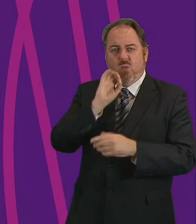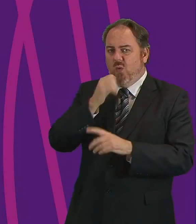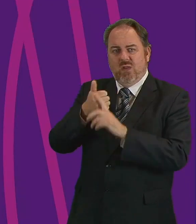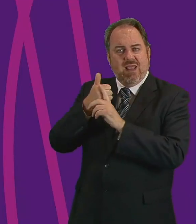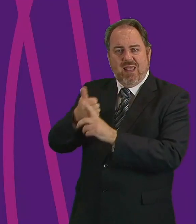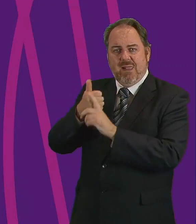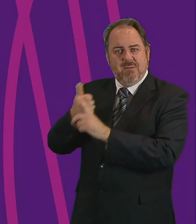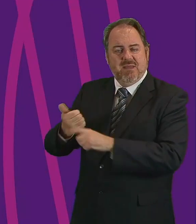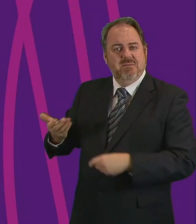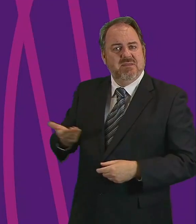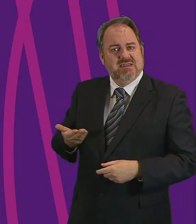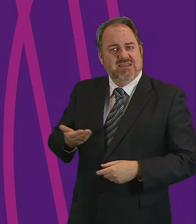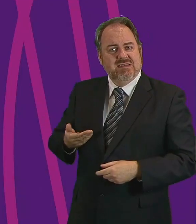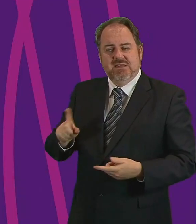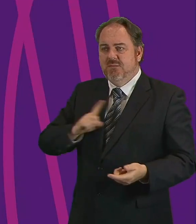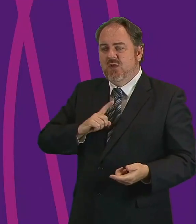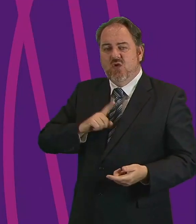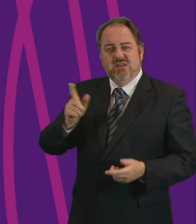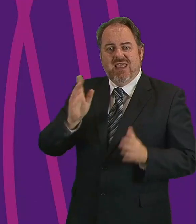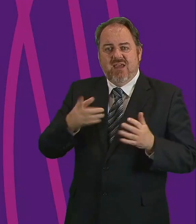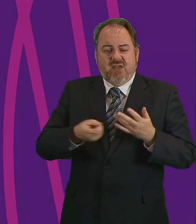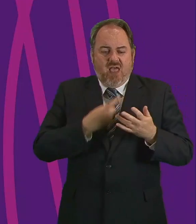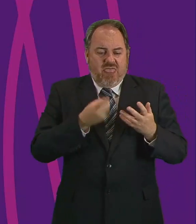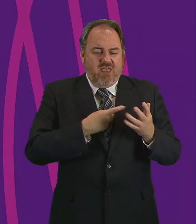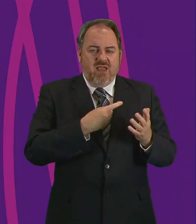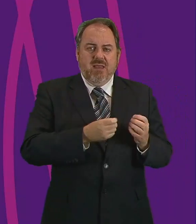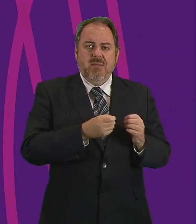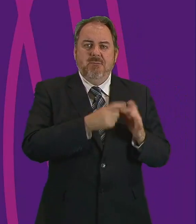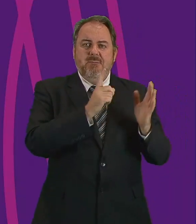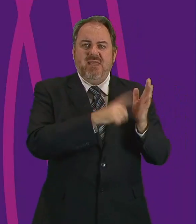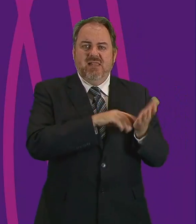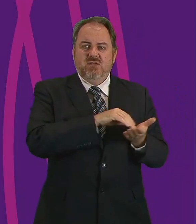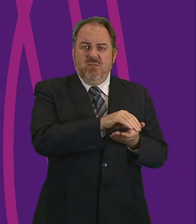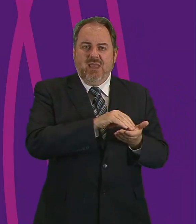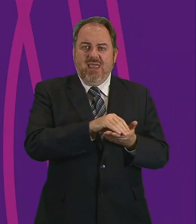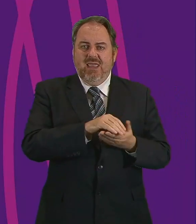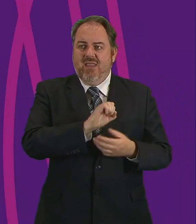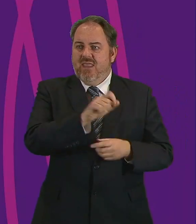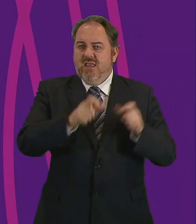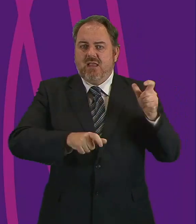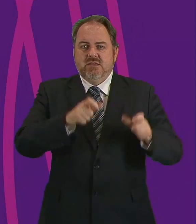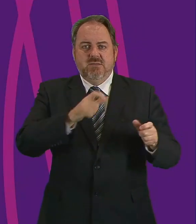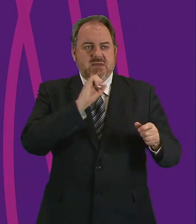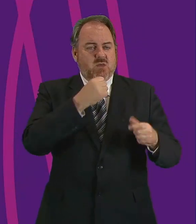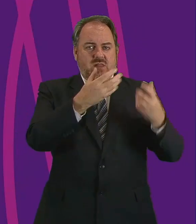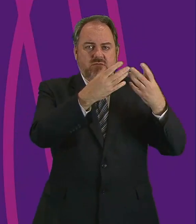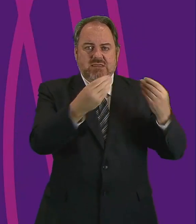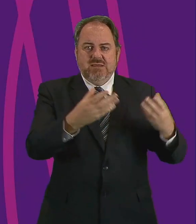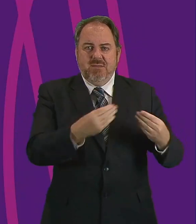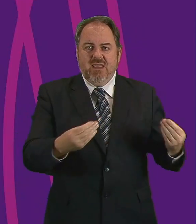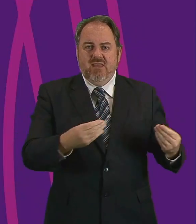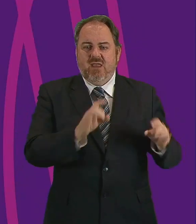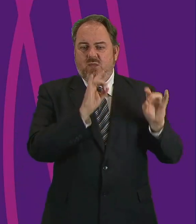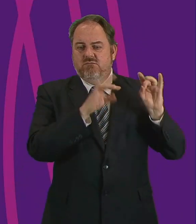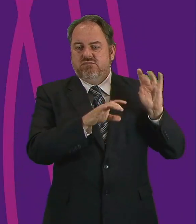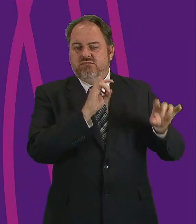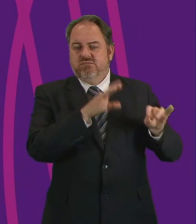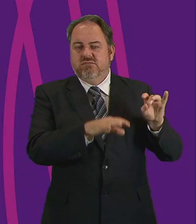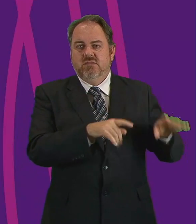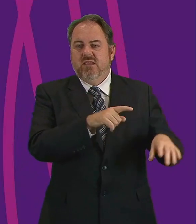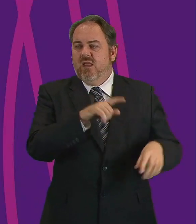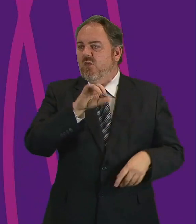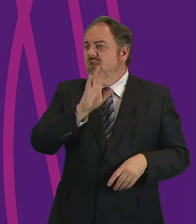be unable to meet their fixed overheads, and their customers may not return as they may find their supply